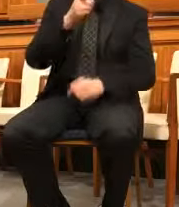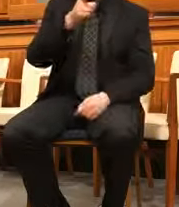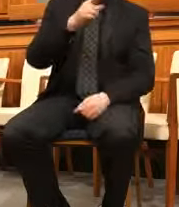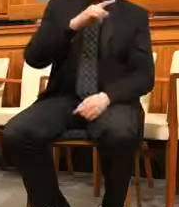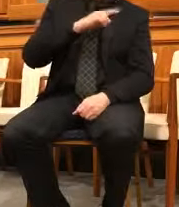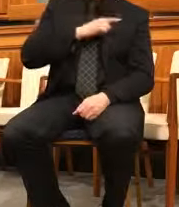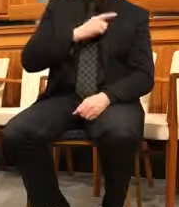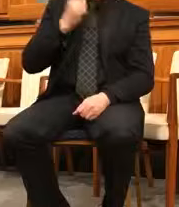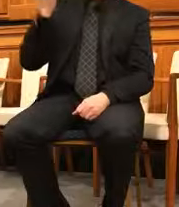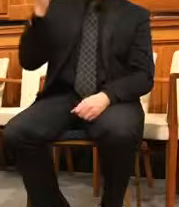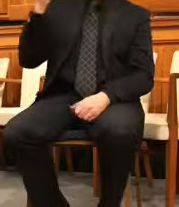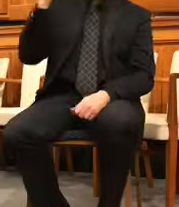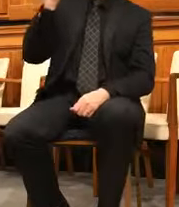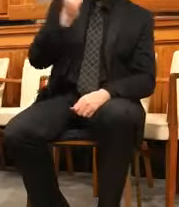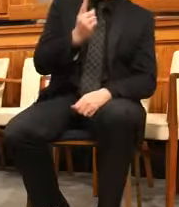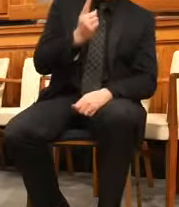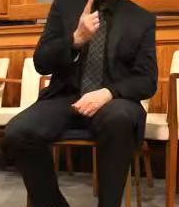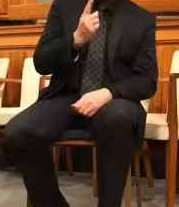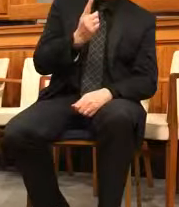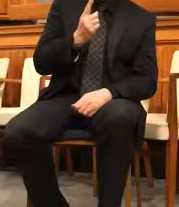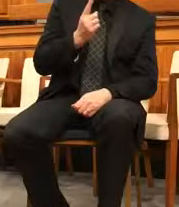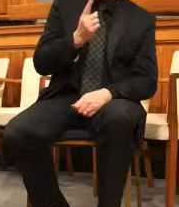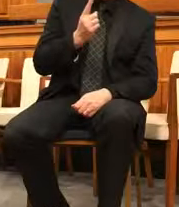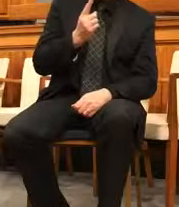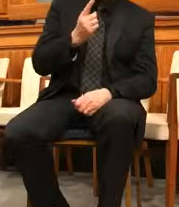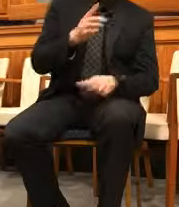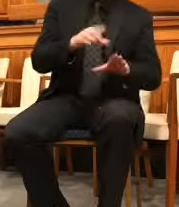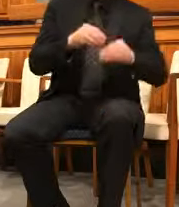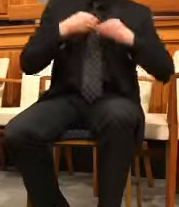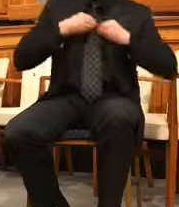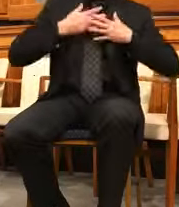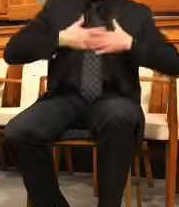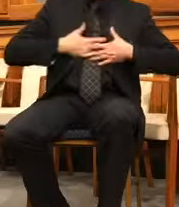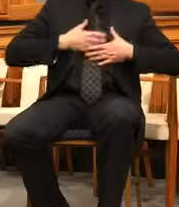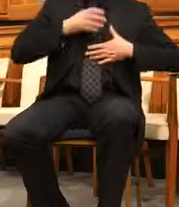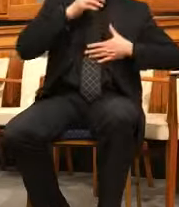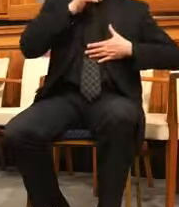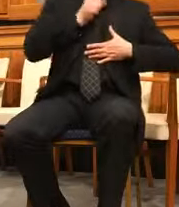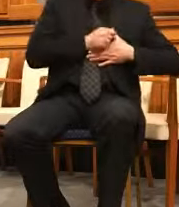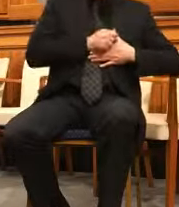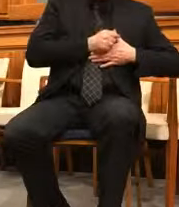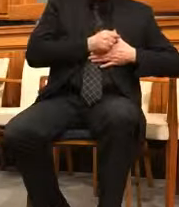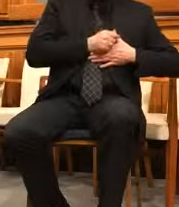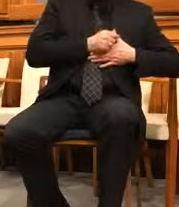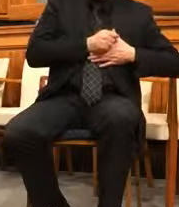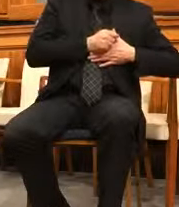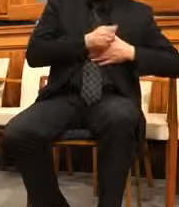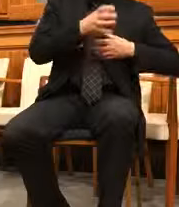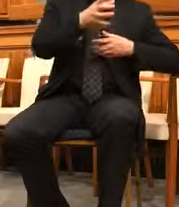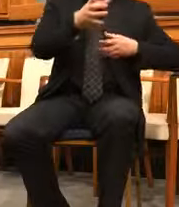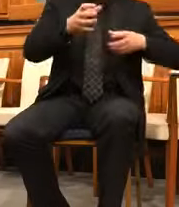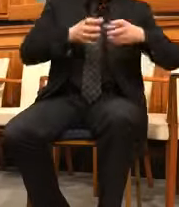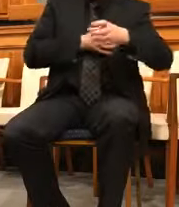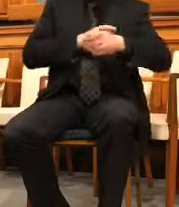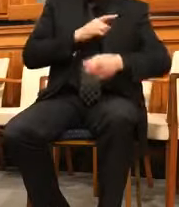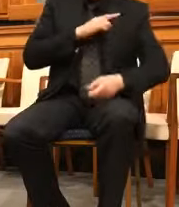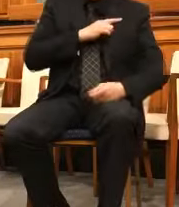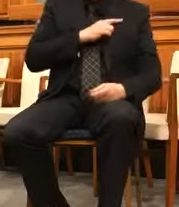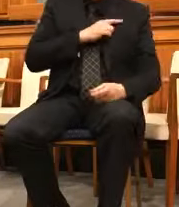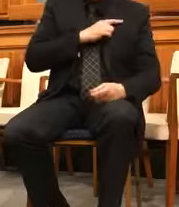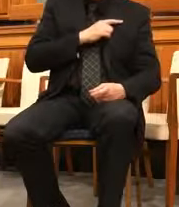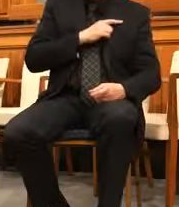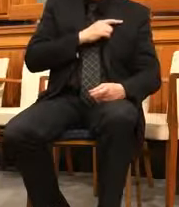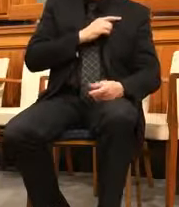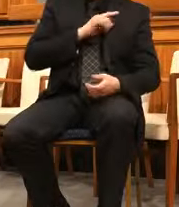man, he could truly suffer for me in my place. Because he was God, he could be sustained through the